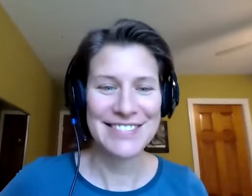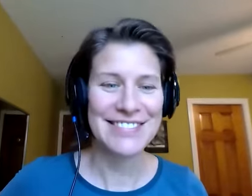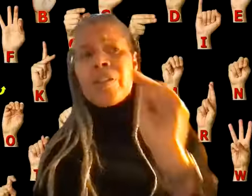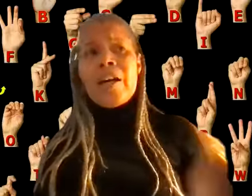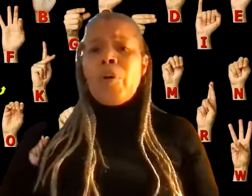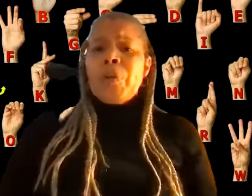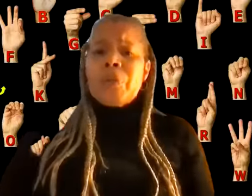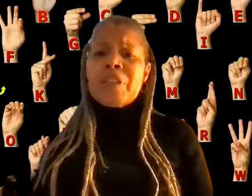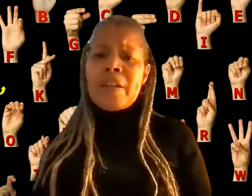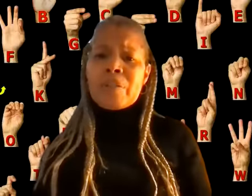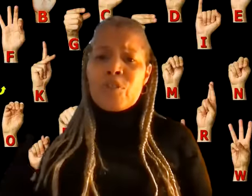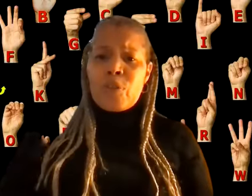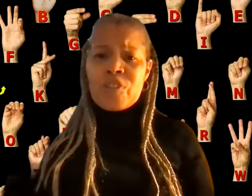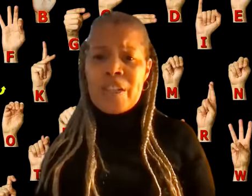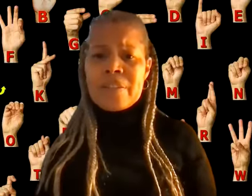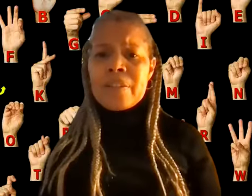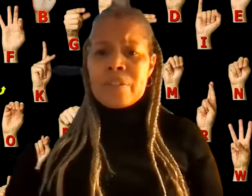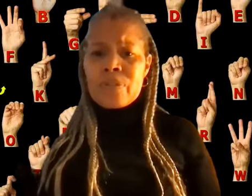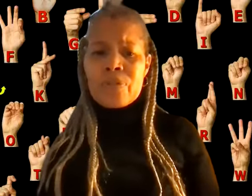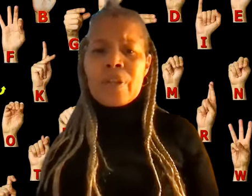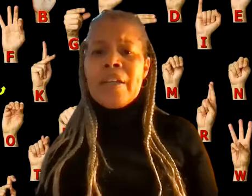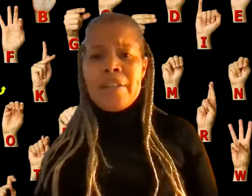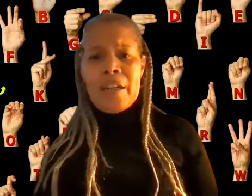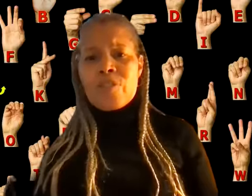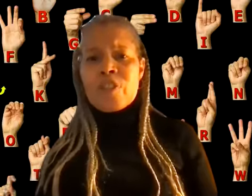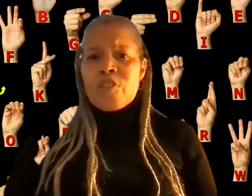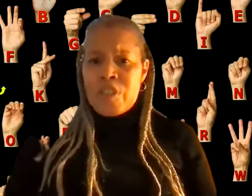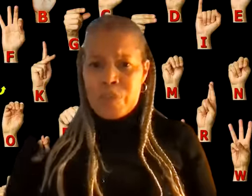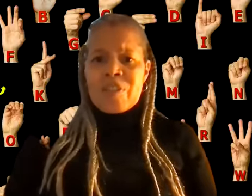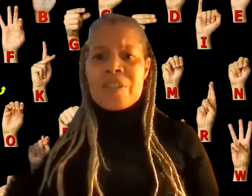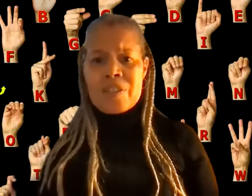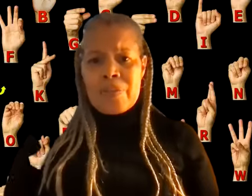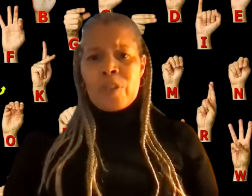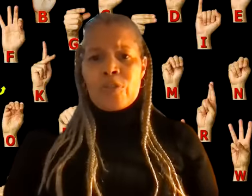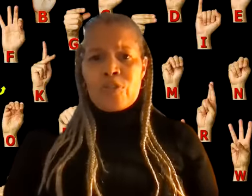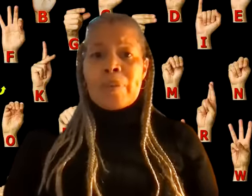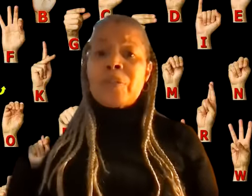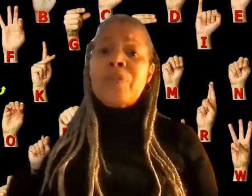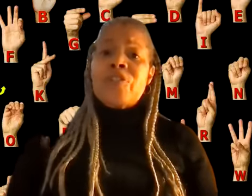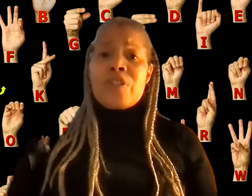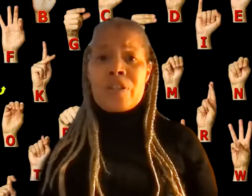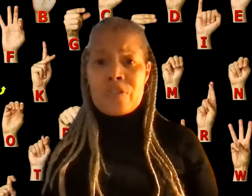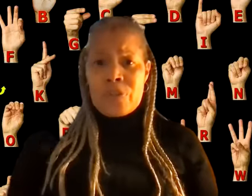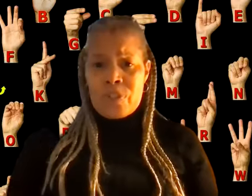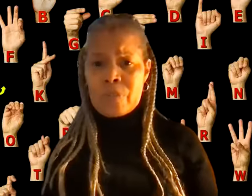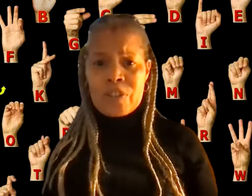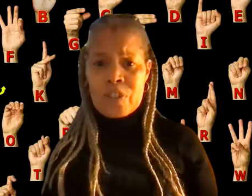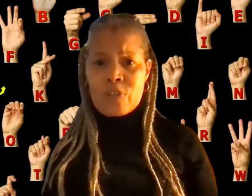Excellent. I hope you will connect with Georgie. I sense it too. Yeah. She She does basically the same thing you described. I do think she does do some residential,